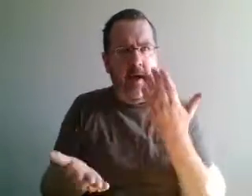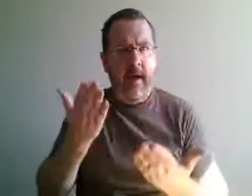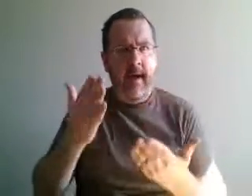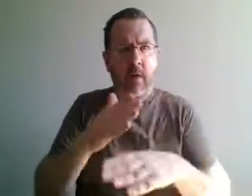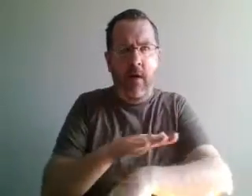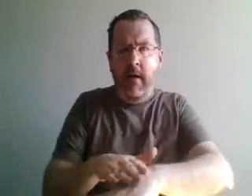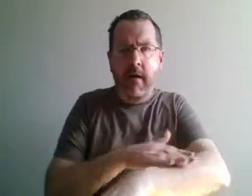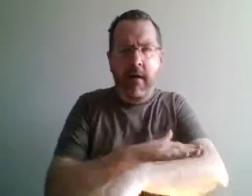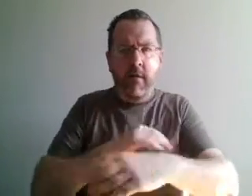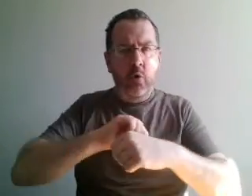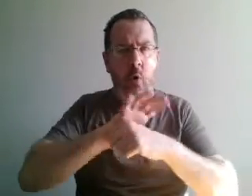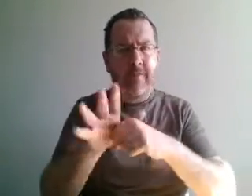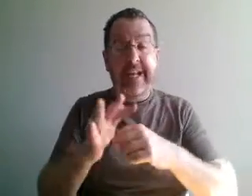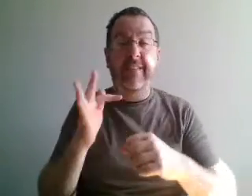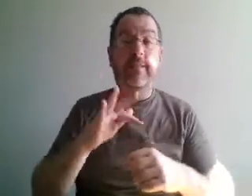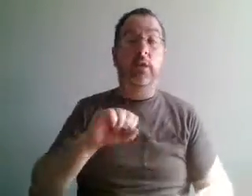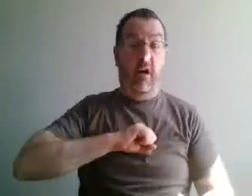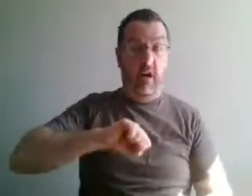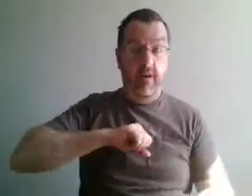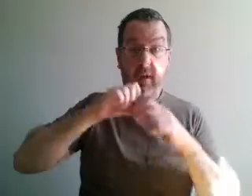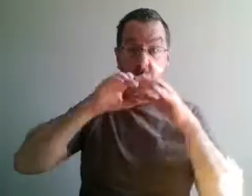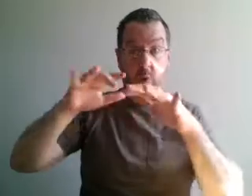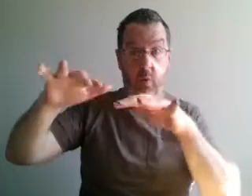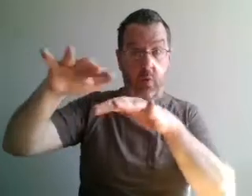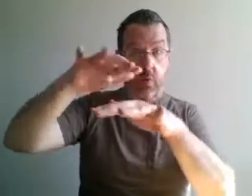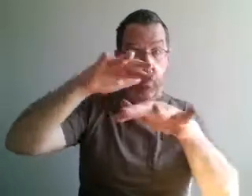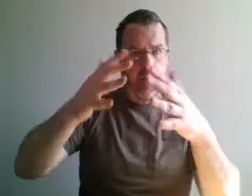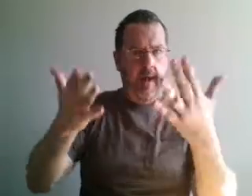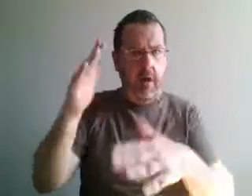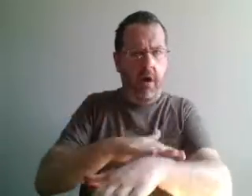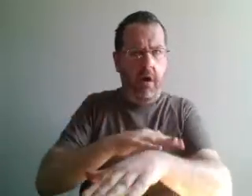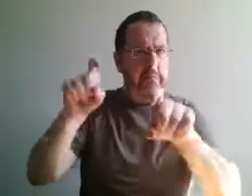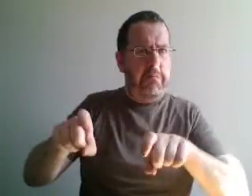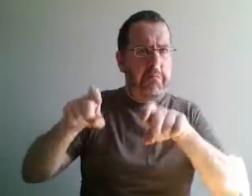air after someone coughs and sneezes, and it can remain for a couple of hours in the air, but